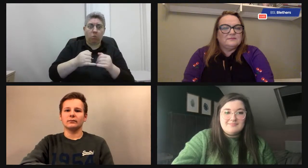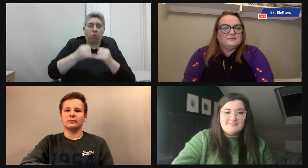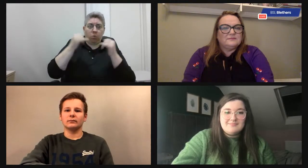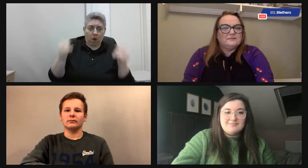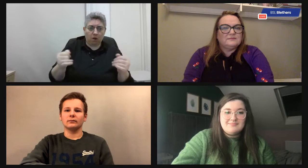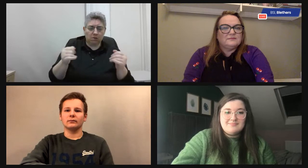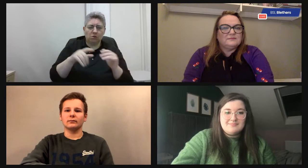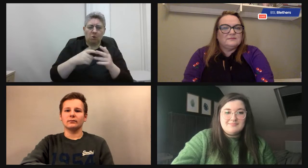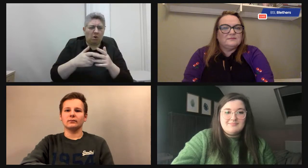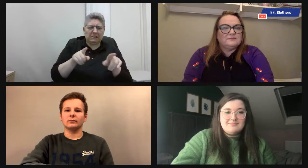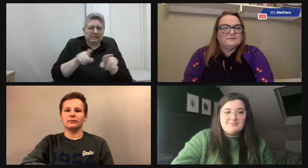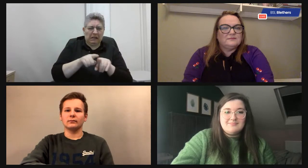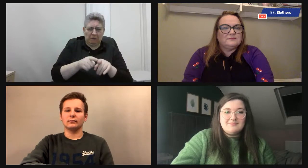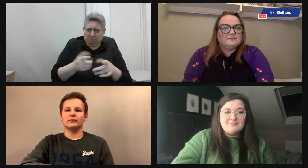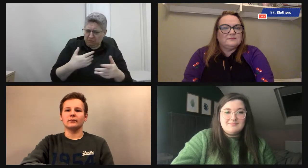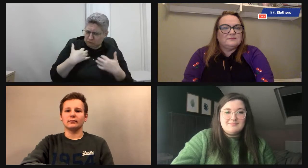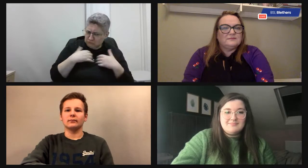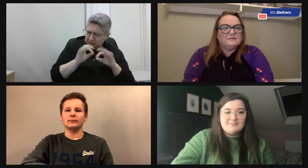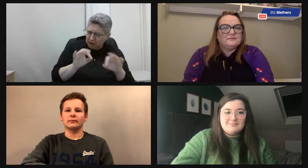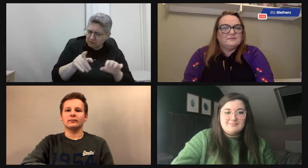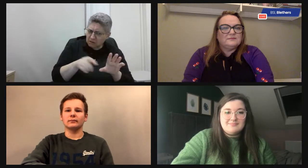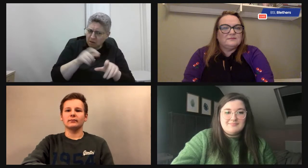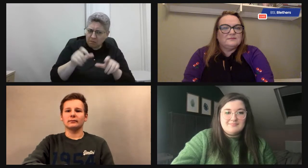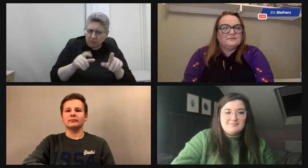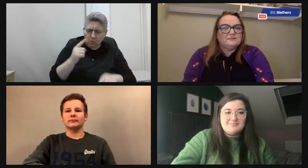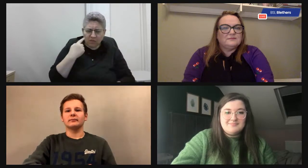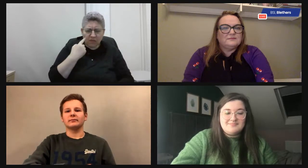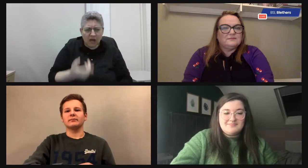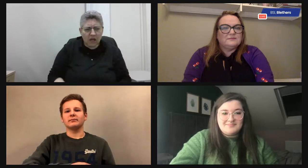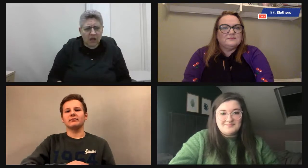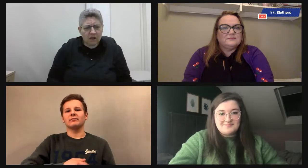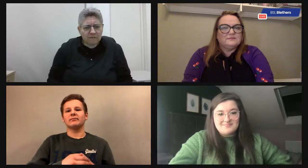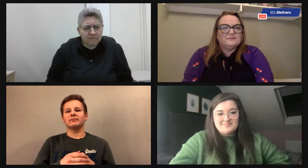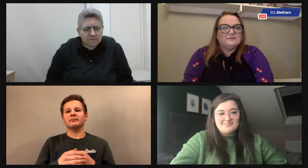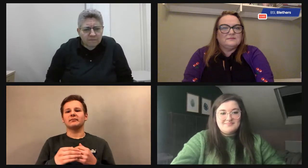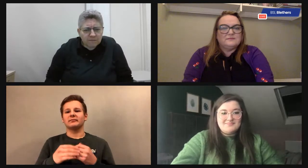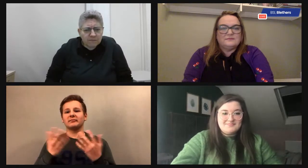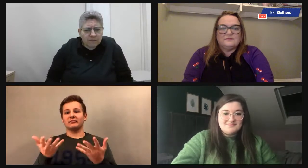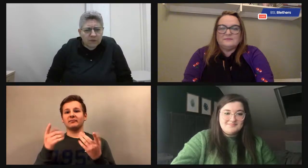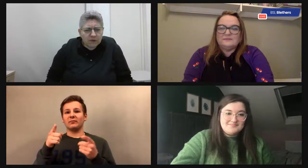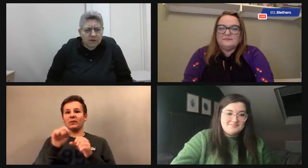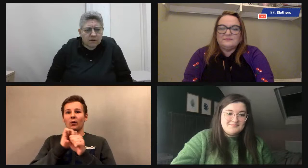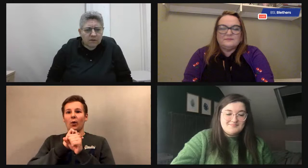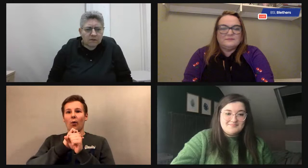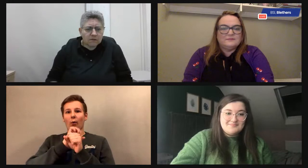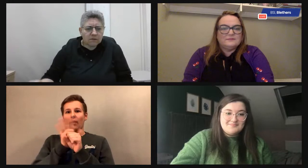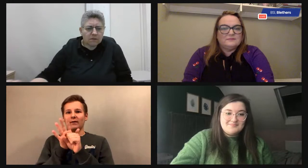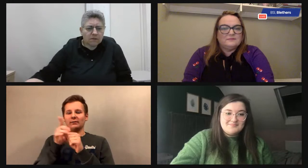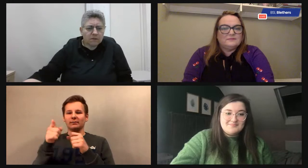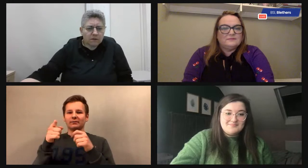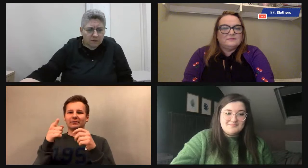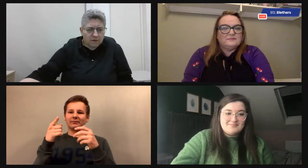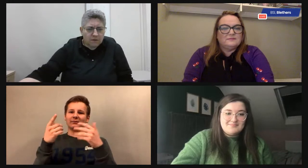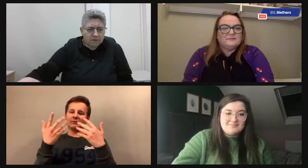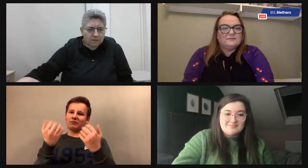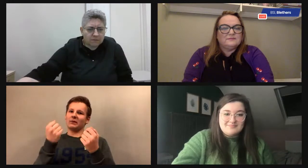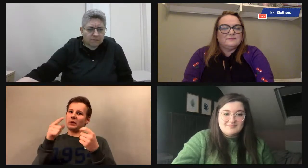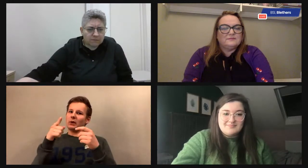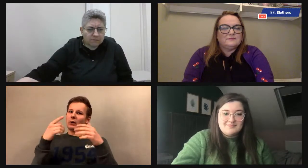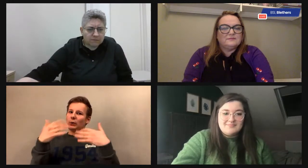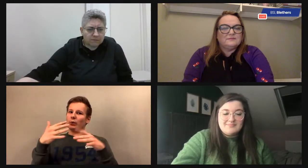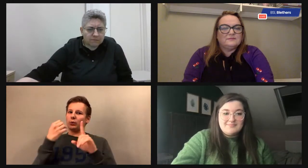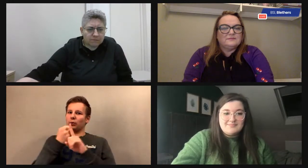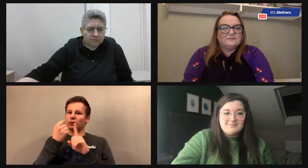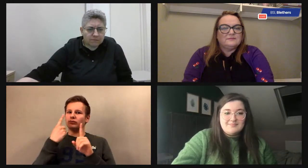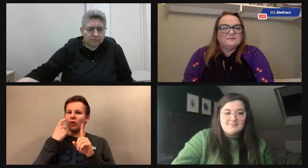COVID was a terrible situation. Do you feel, as we've emerged from that pandemic, that things have been better or worse,